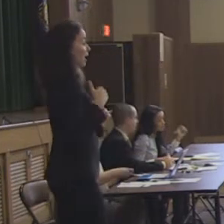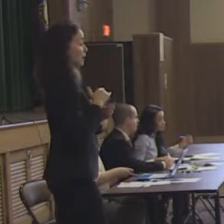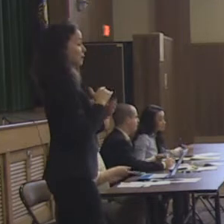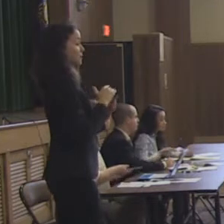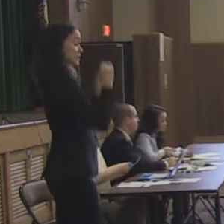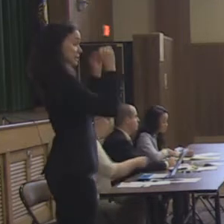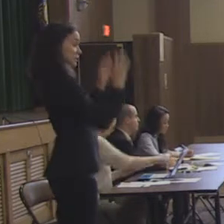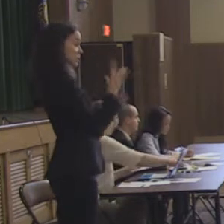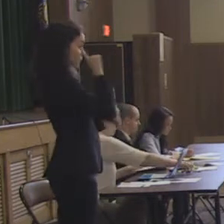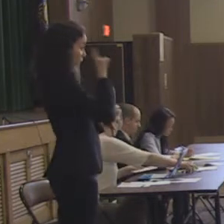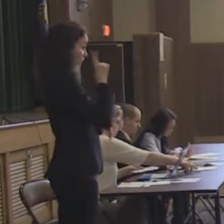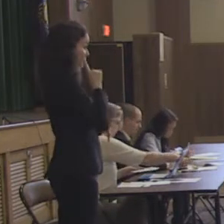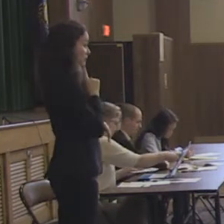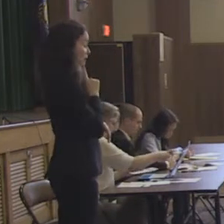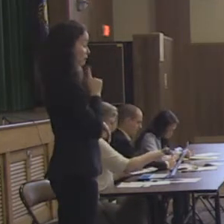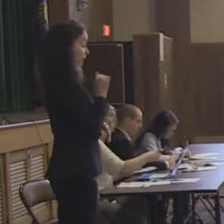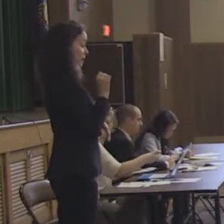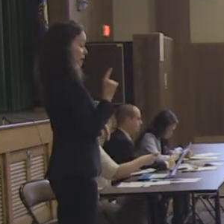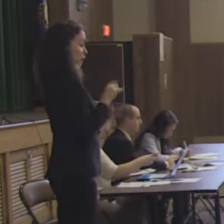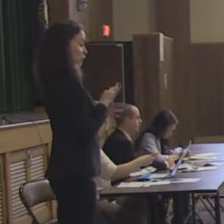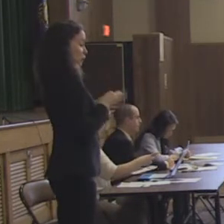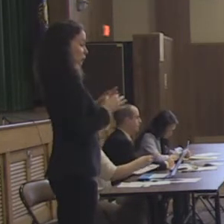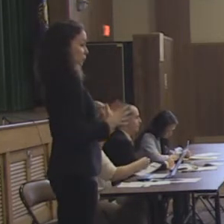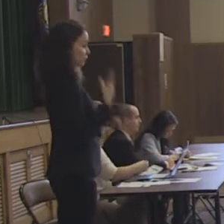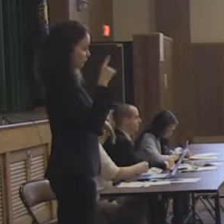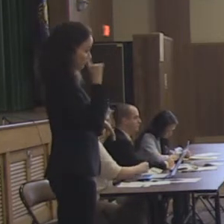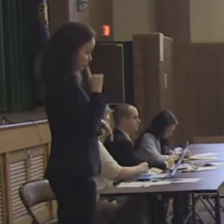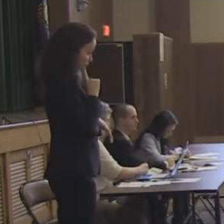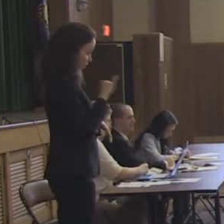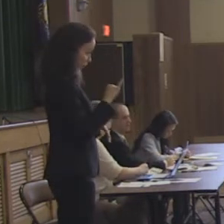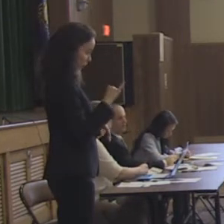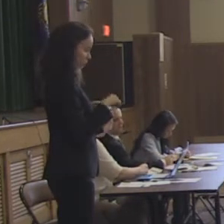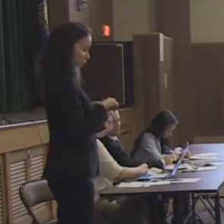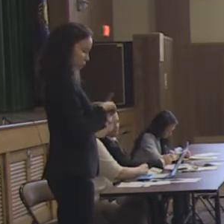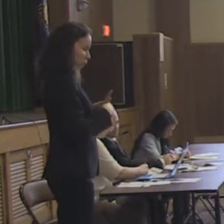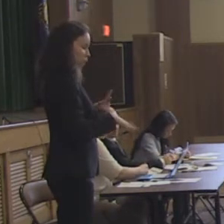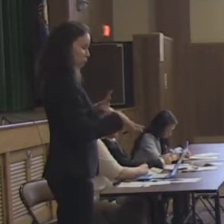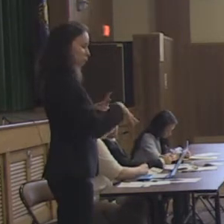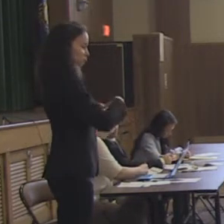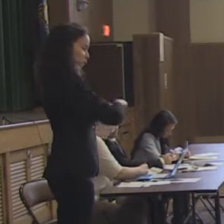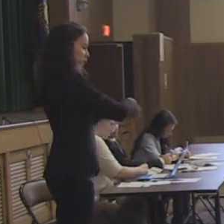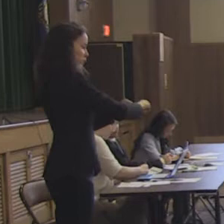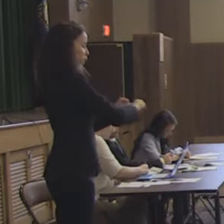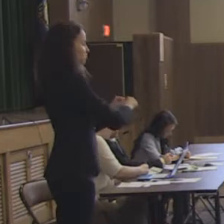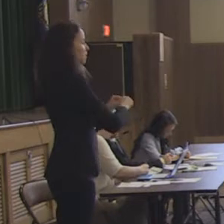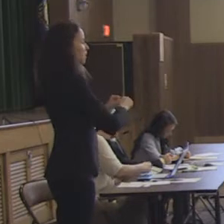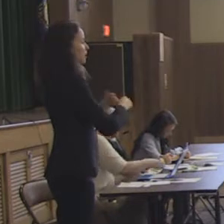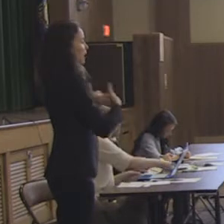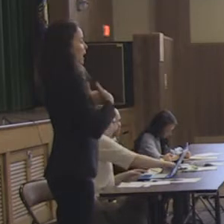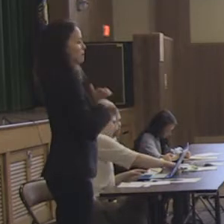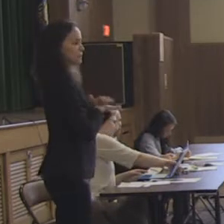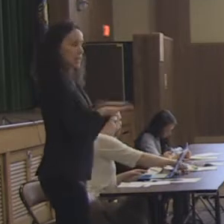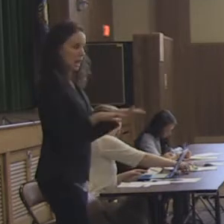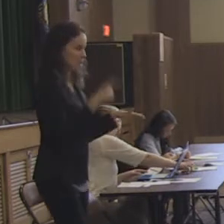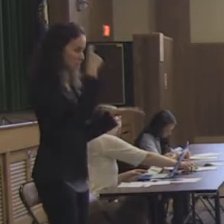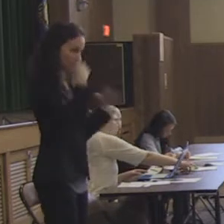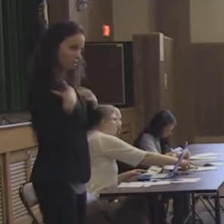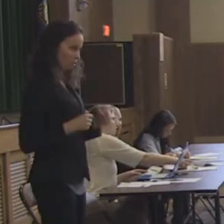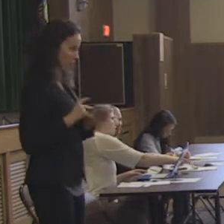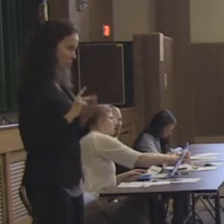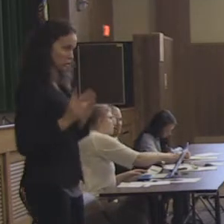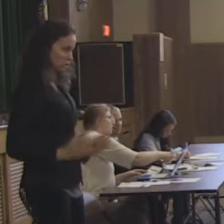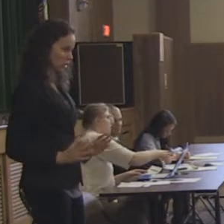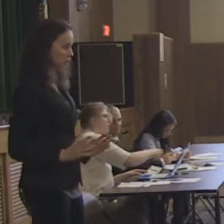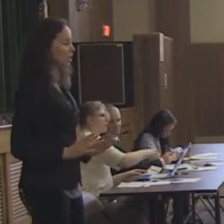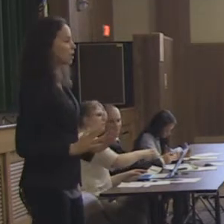deaf and an American Sign Language interpreter for the deaf. I am here, clearly not as a mental health professional, but